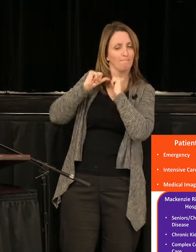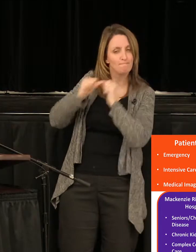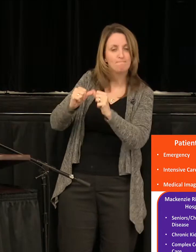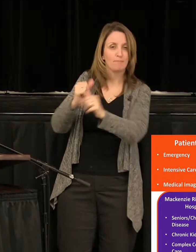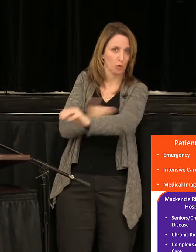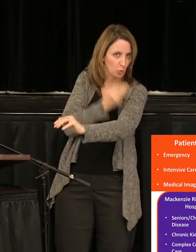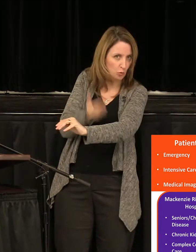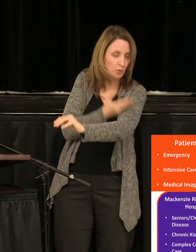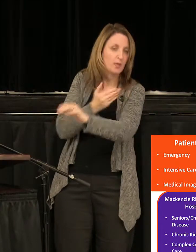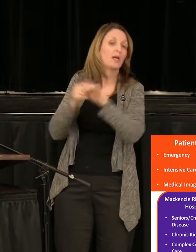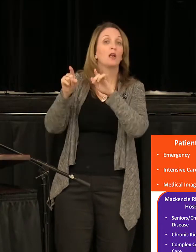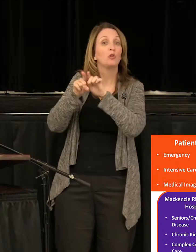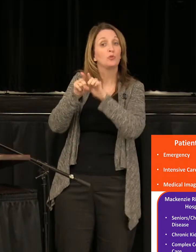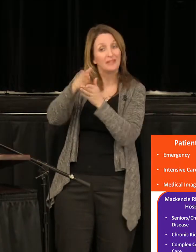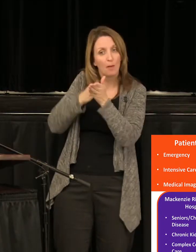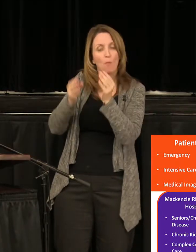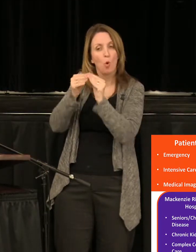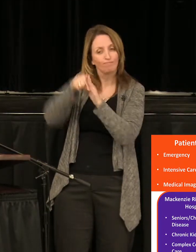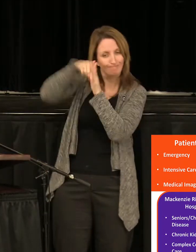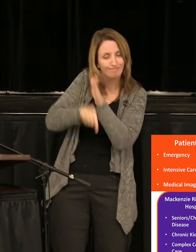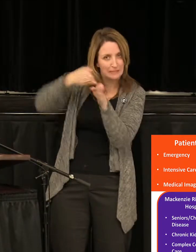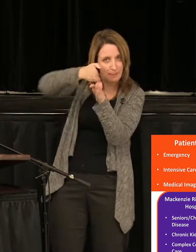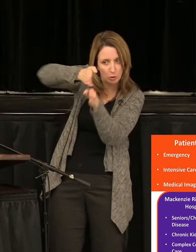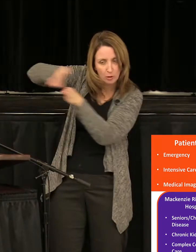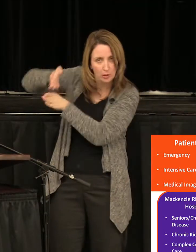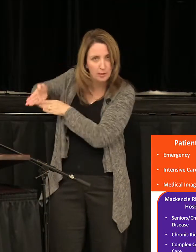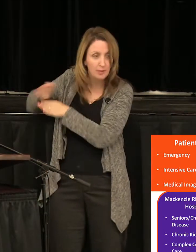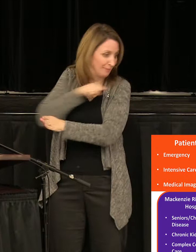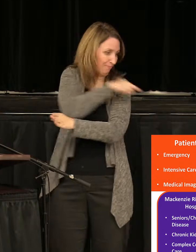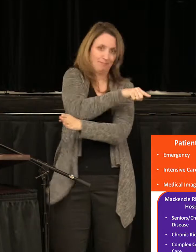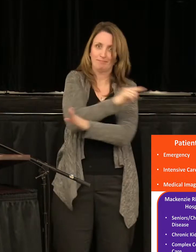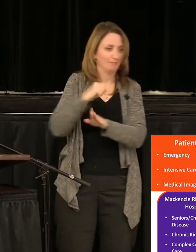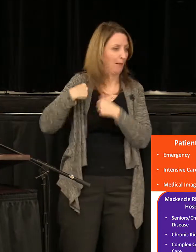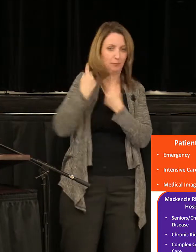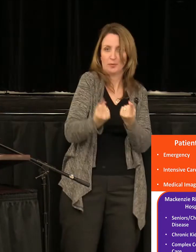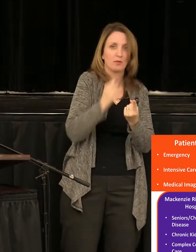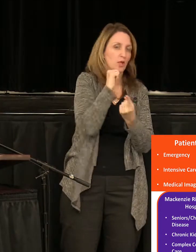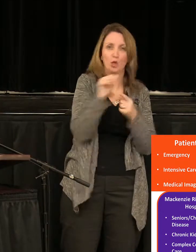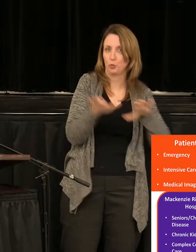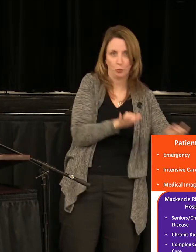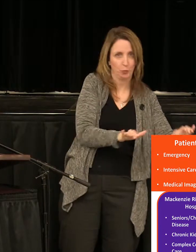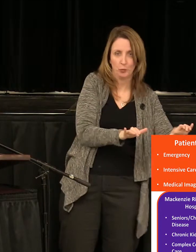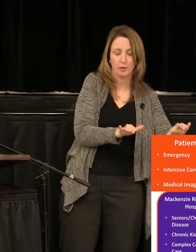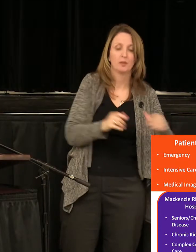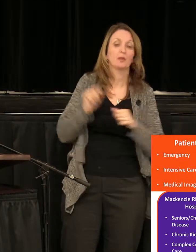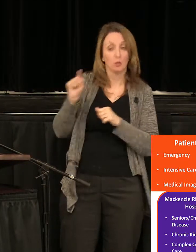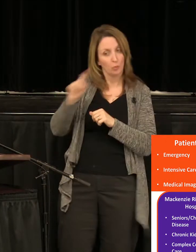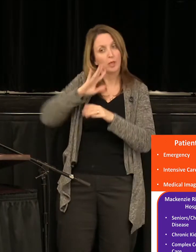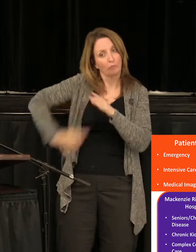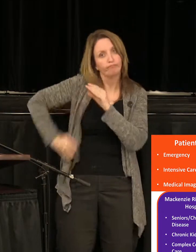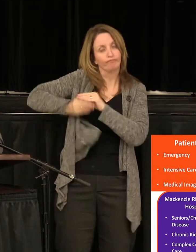and even subspecialization and be able to do certain things that we are not able to do now just at the Richmond Hill Hospital.